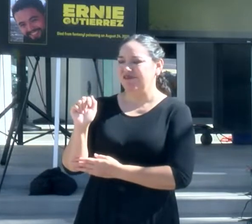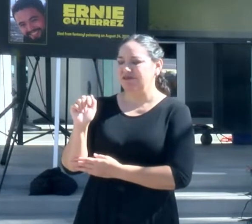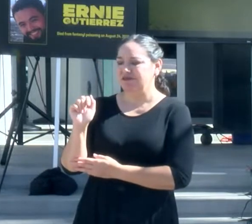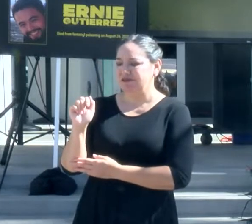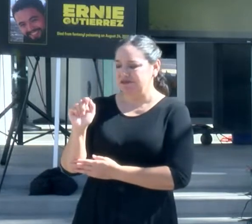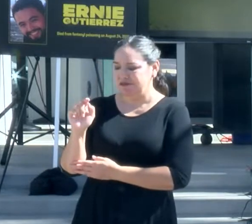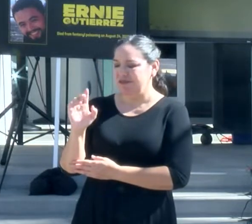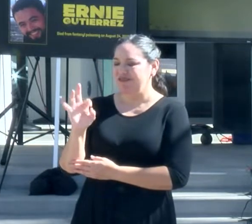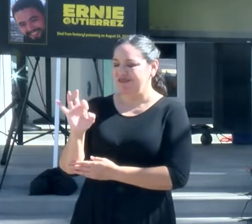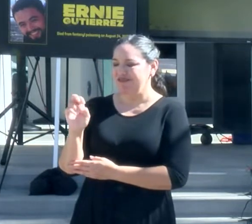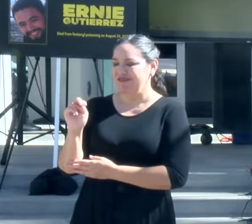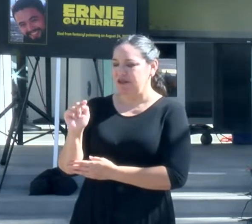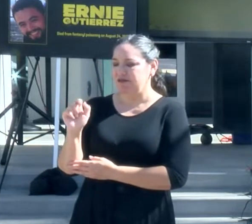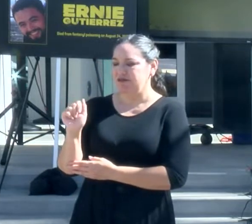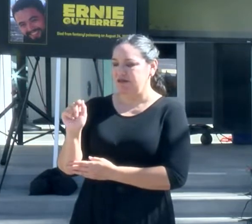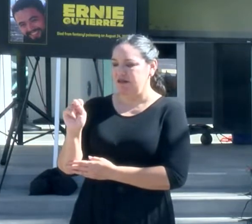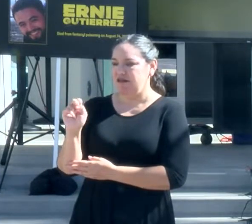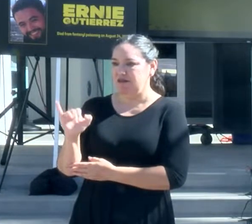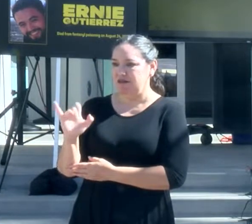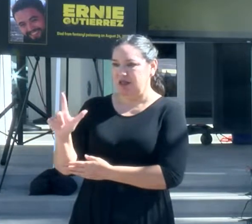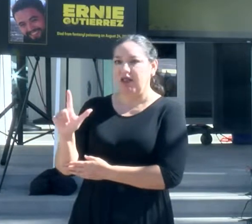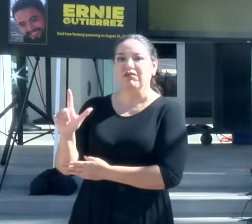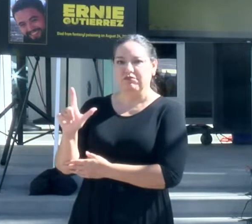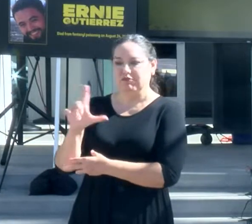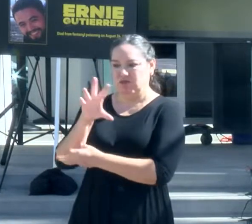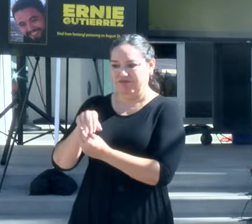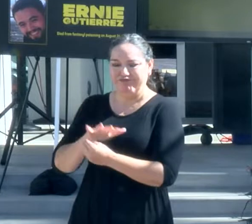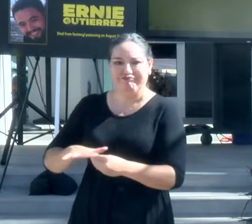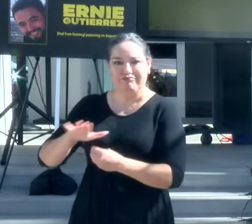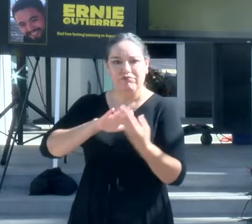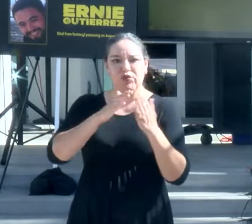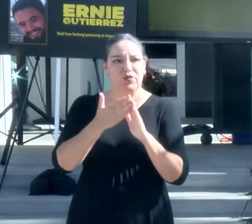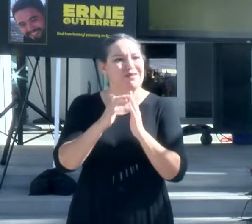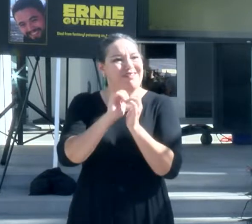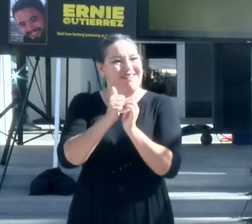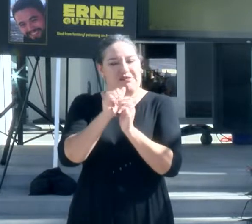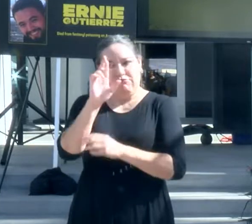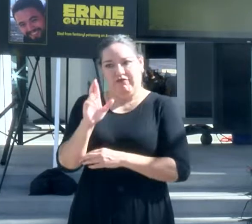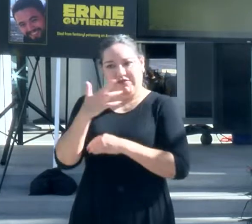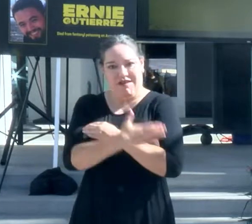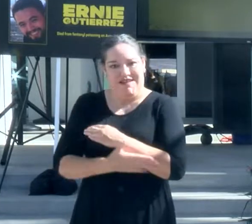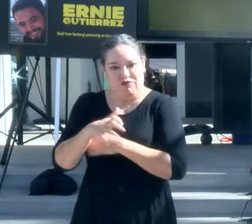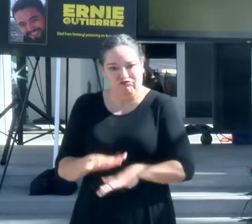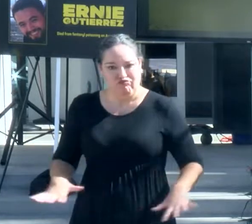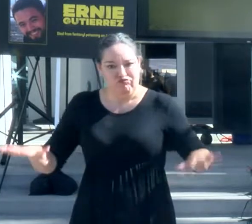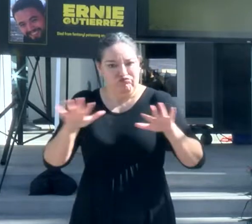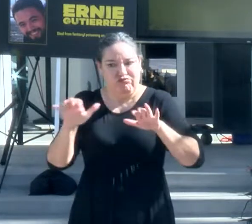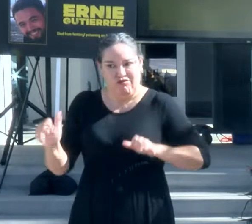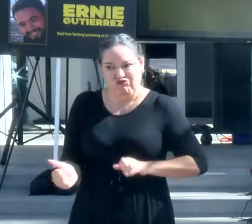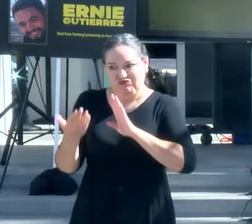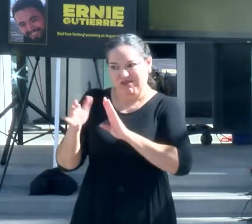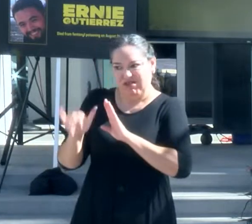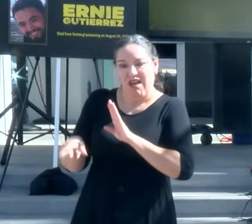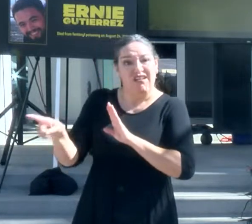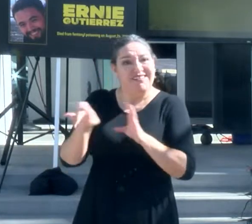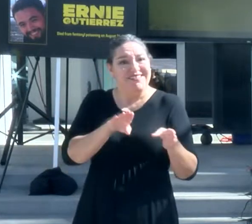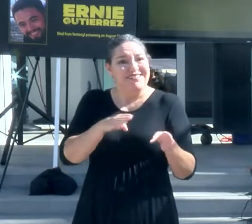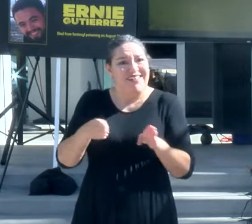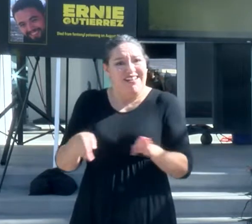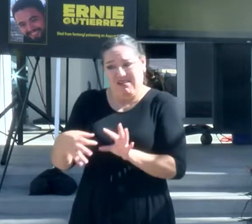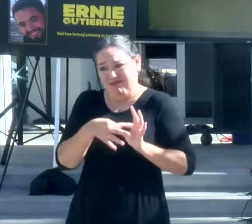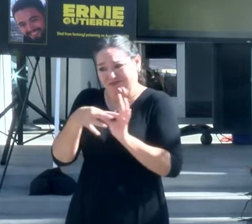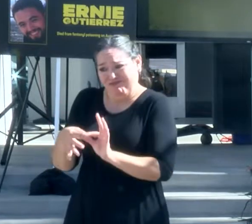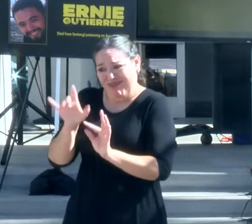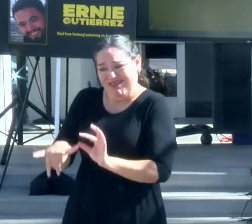the distinctive and united way in which Riverside County is addressing it. Fentanyl deaths have risen to